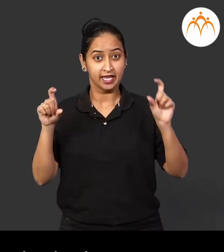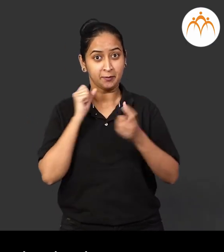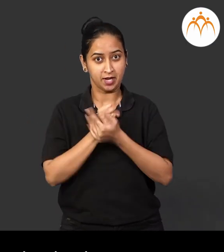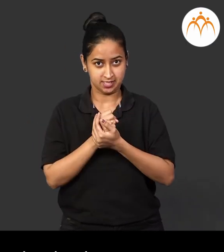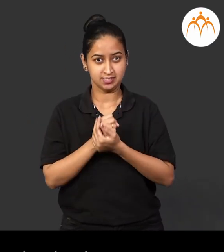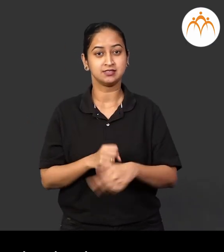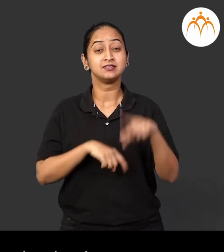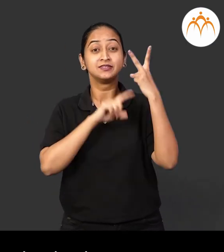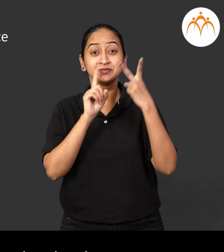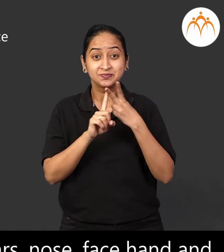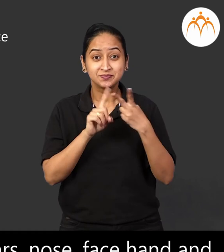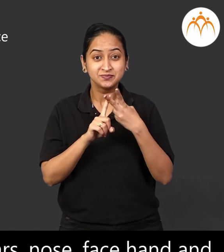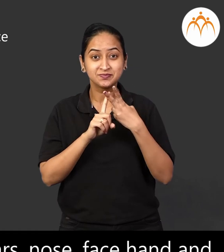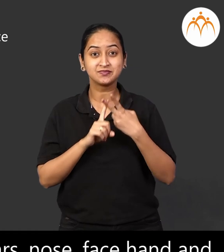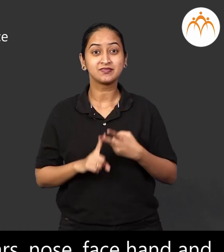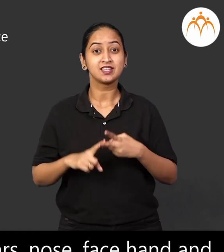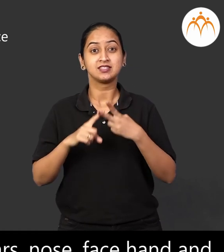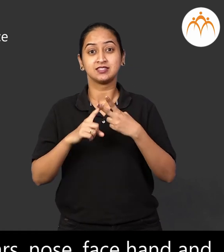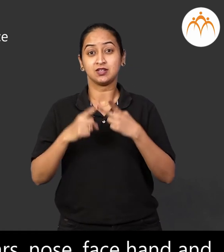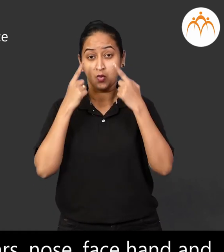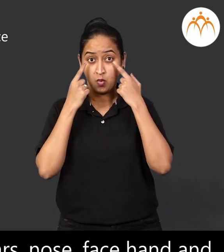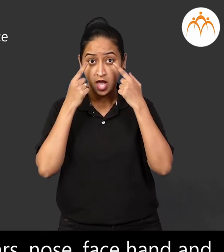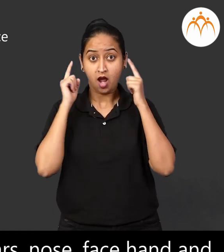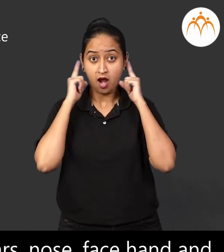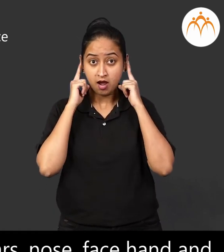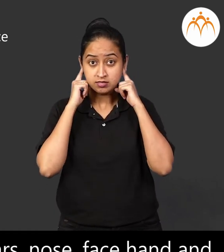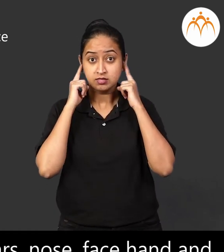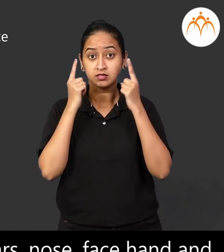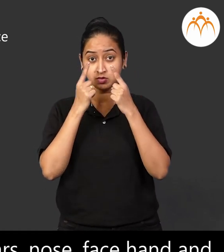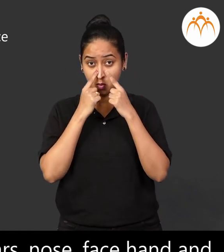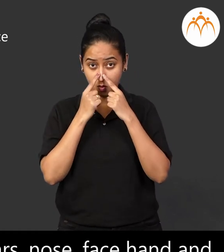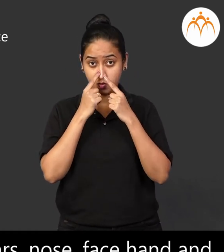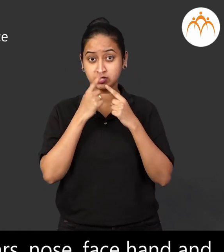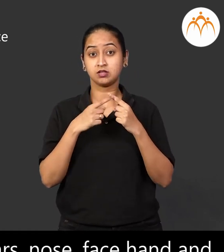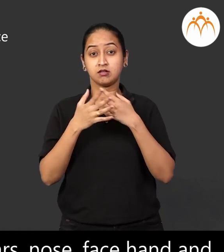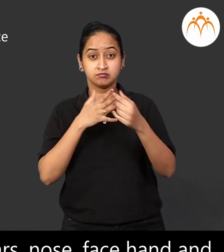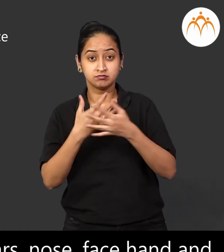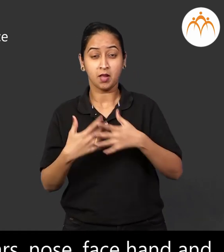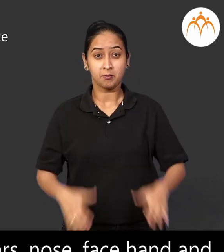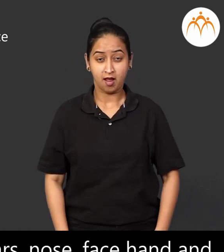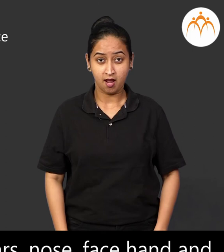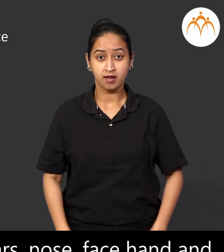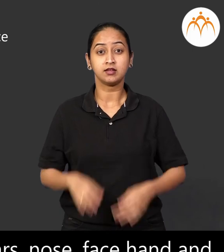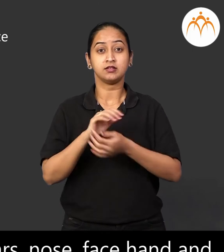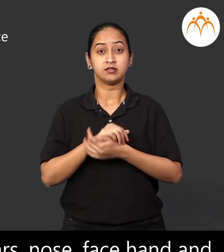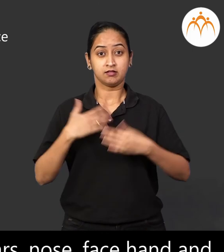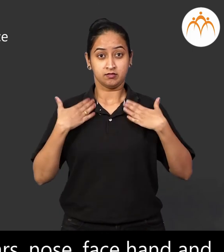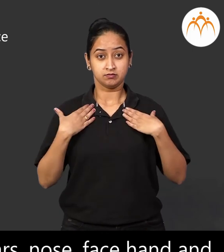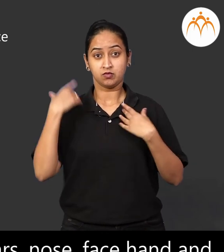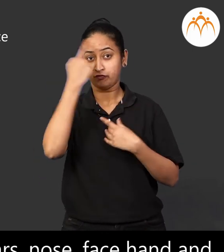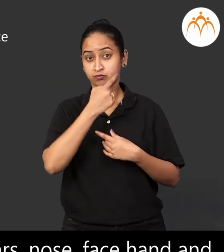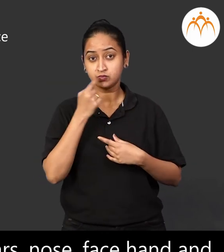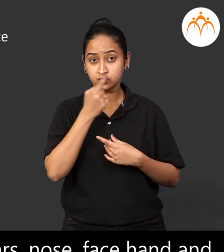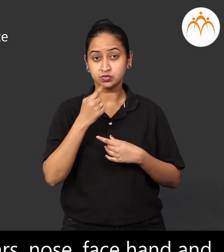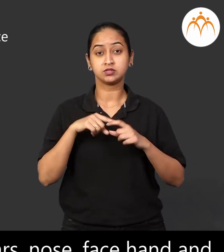eyes, ears, nose, face, hands